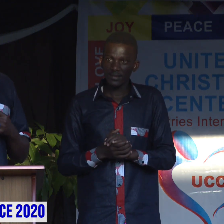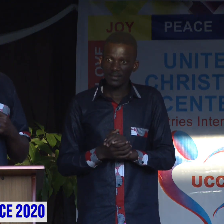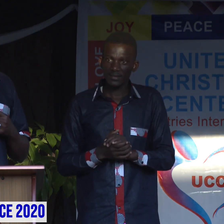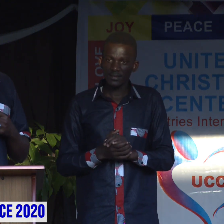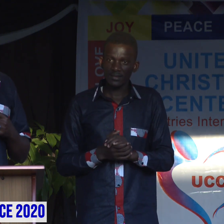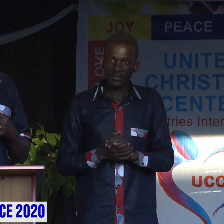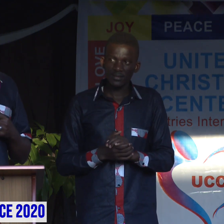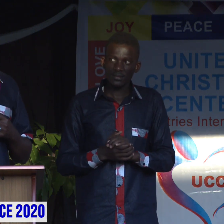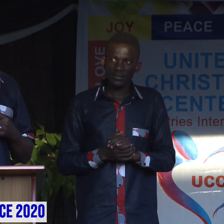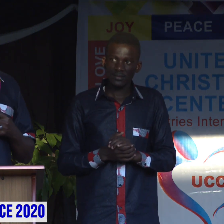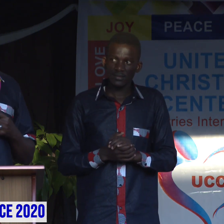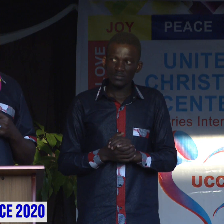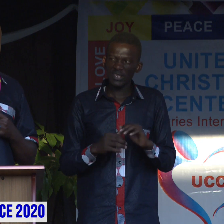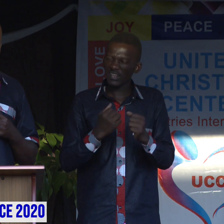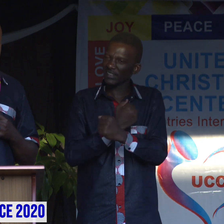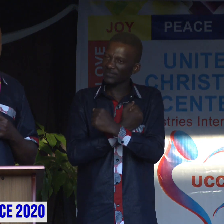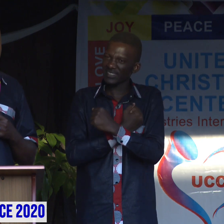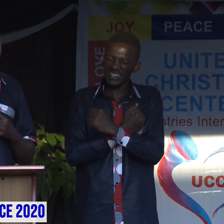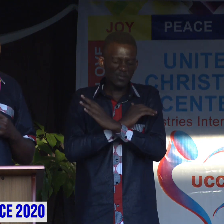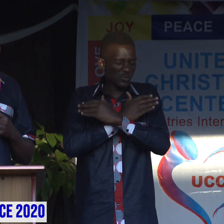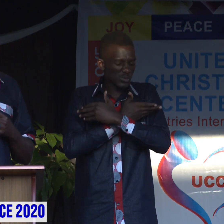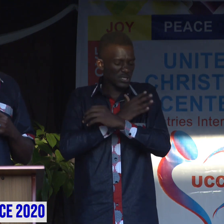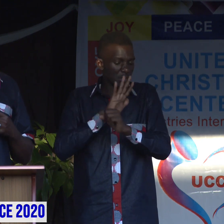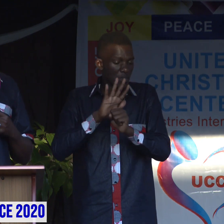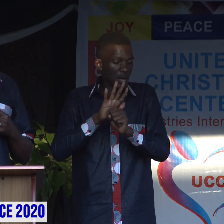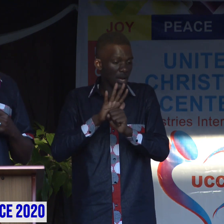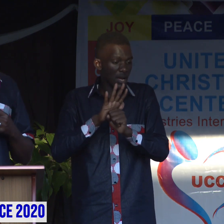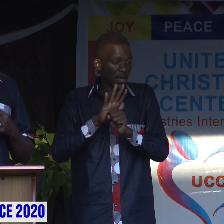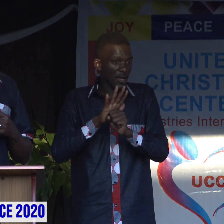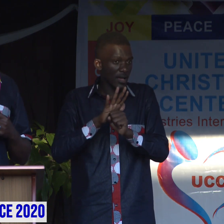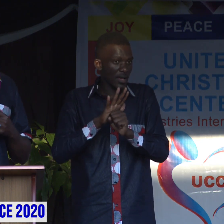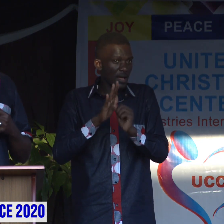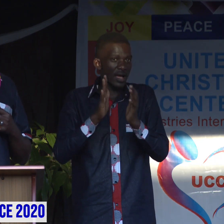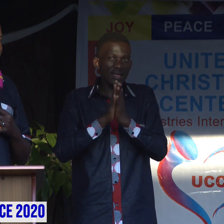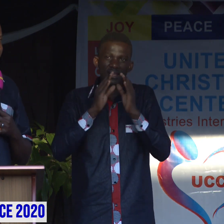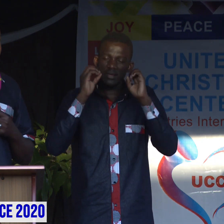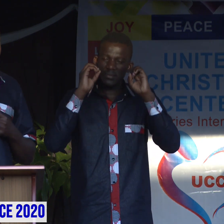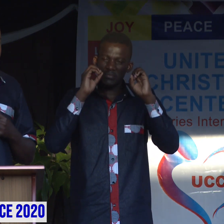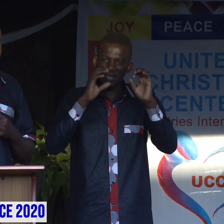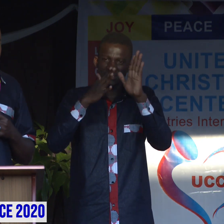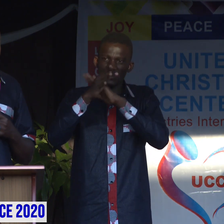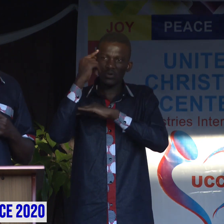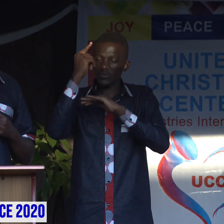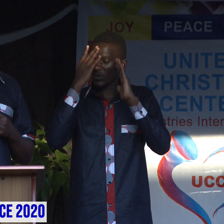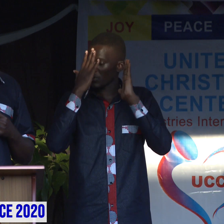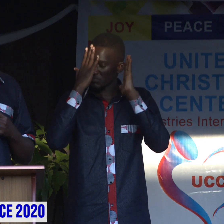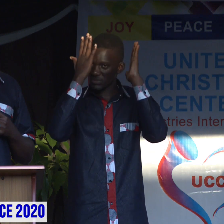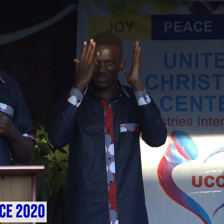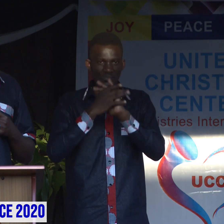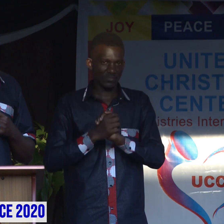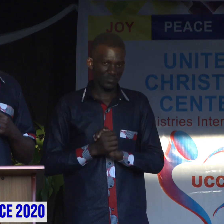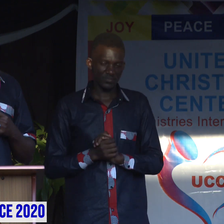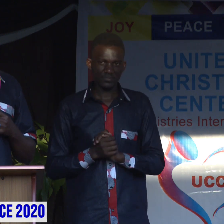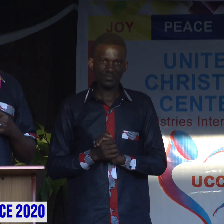love UCC so much. Ogamba UCC njagala nnyo. And I always bless God for Bishop Senfuma. Era nebaza